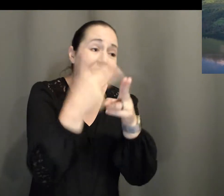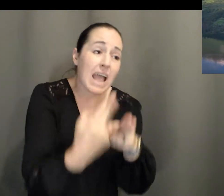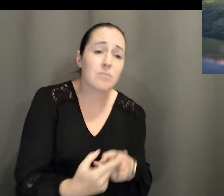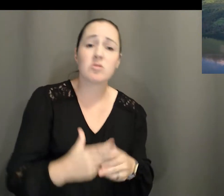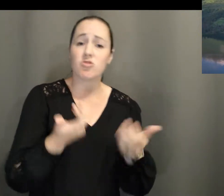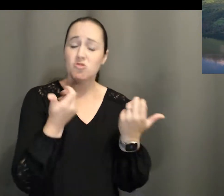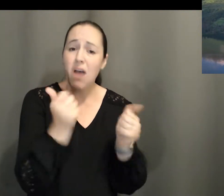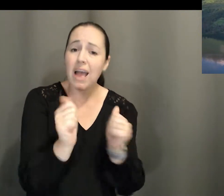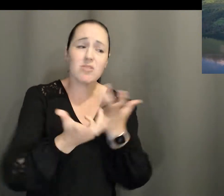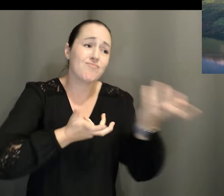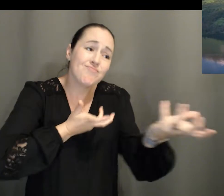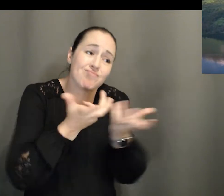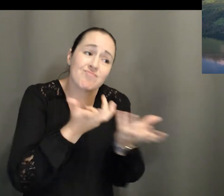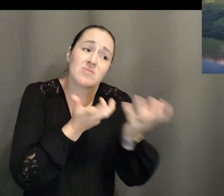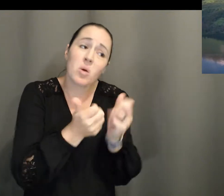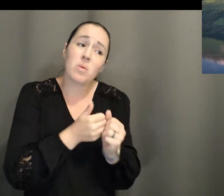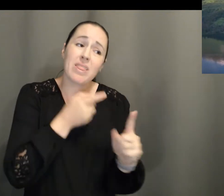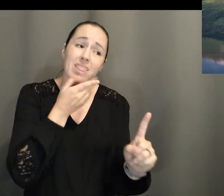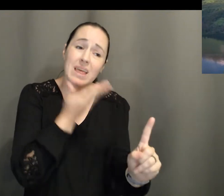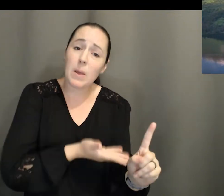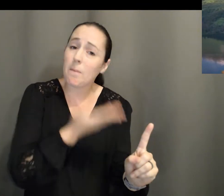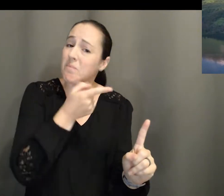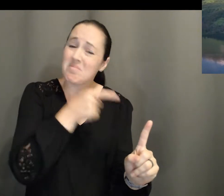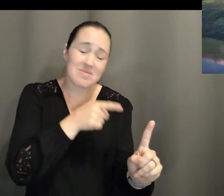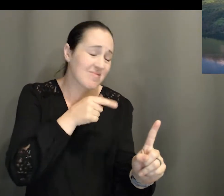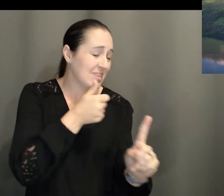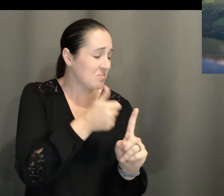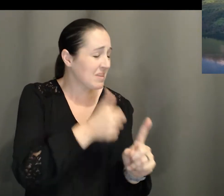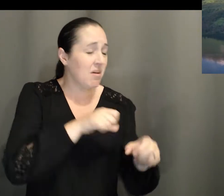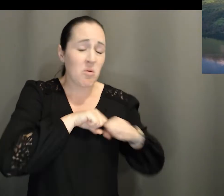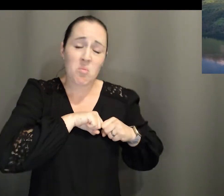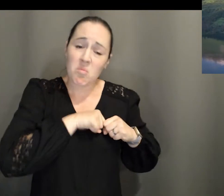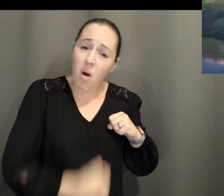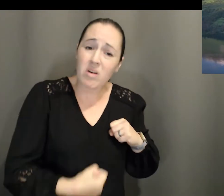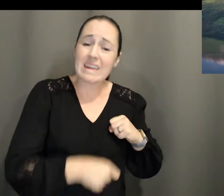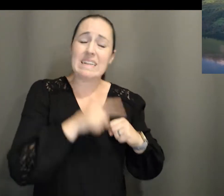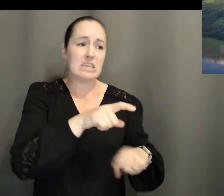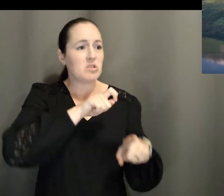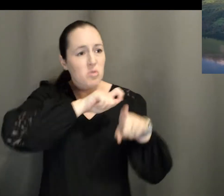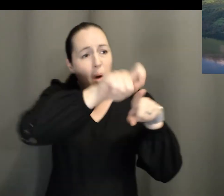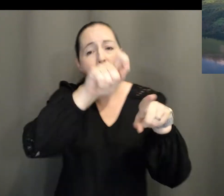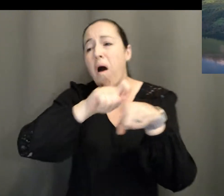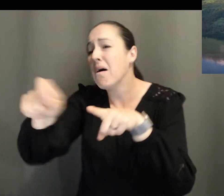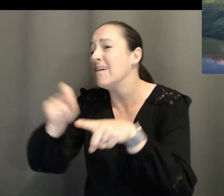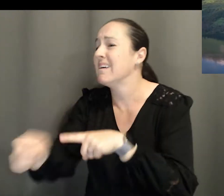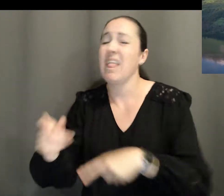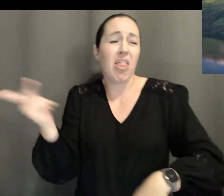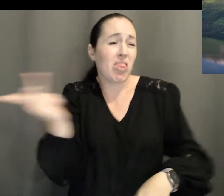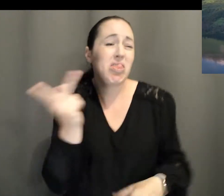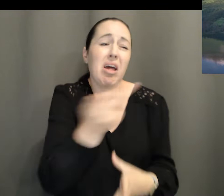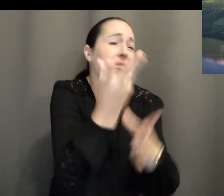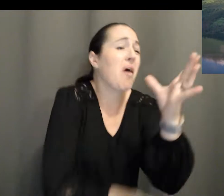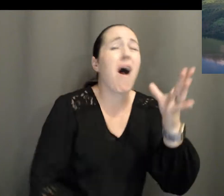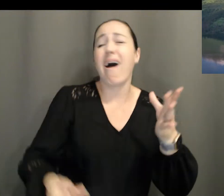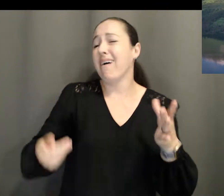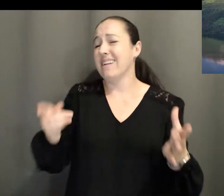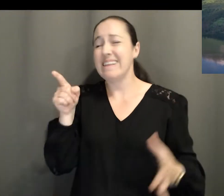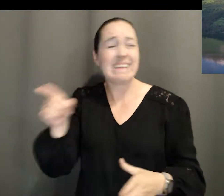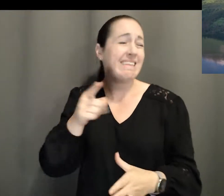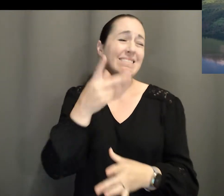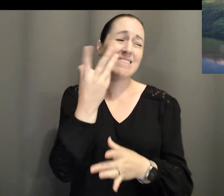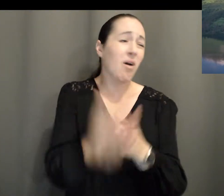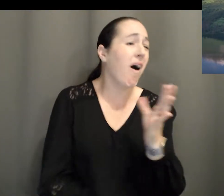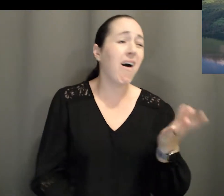him about his dog, asking him his name, just trying to spend time with him as he's broken. He's starting to call people on the phone, crying,